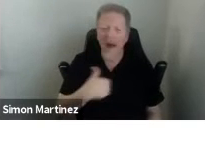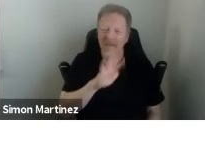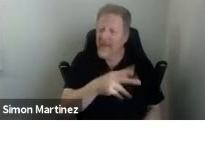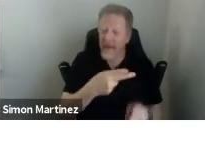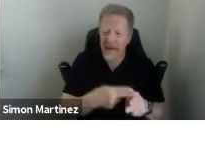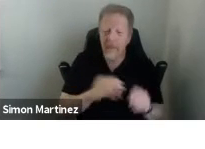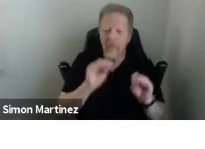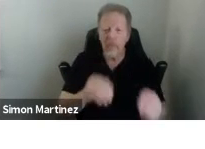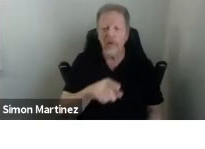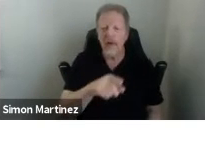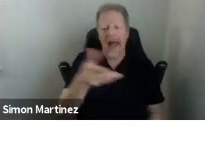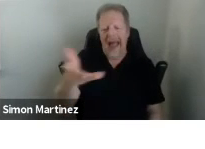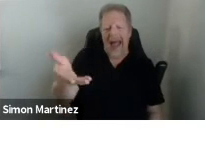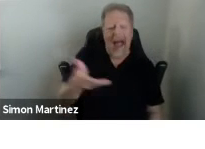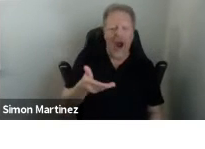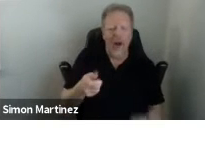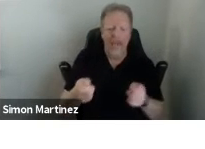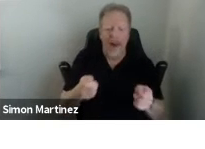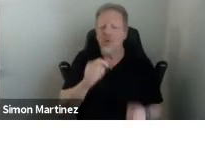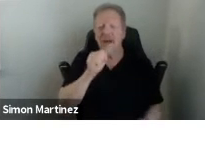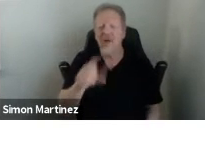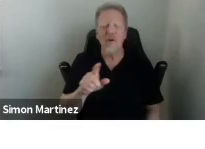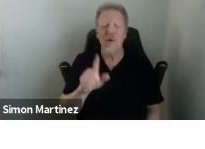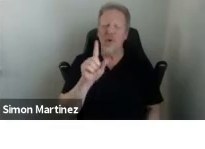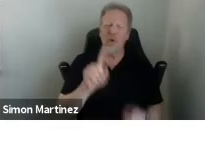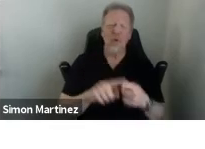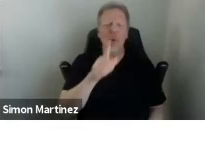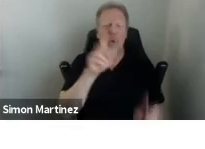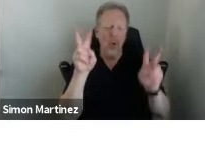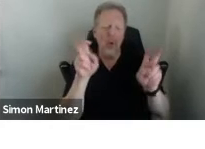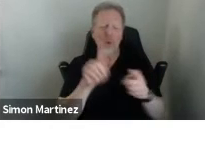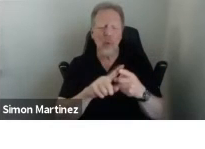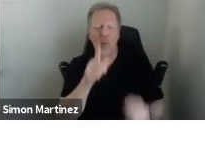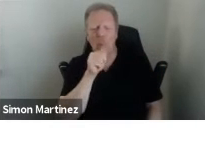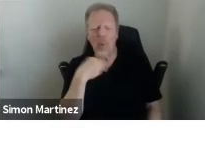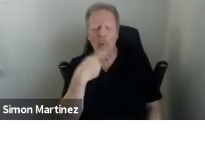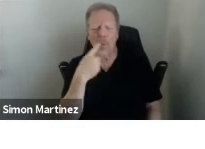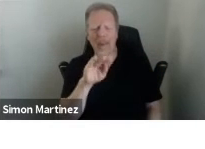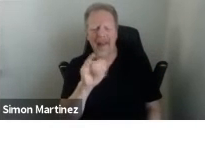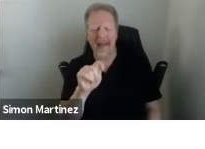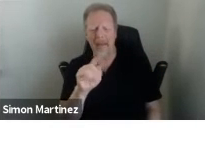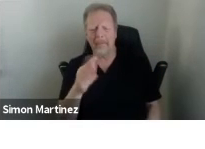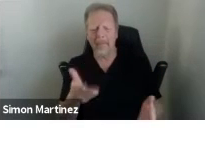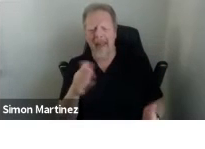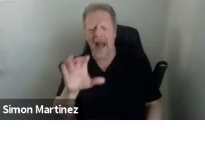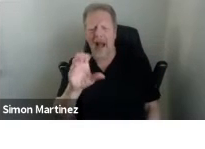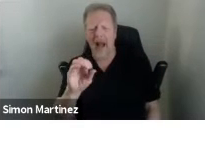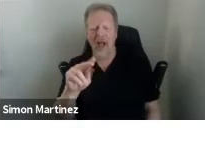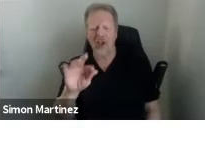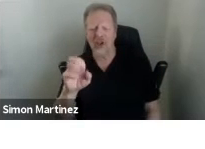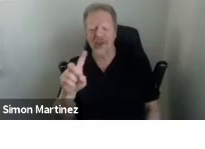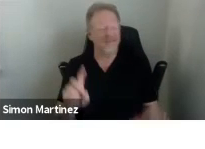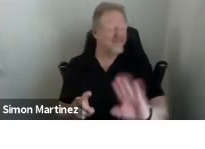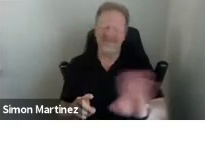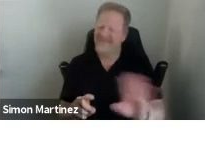write hiring manager. Do not write to whom it may concern. What's most widely accepted now, if you